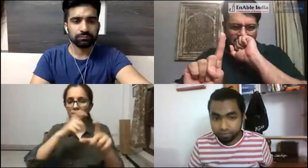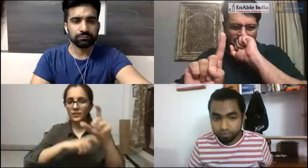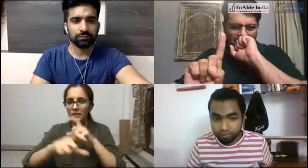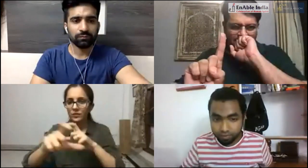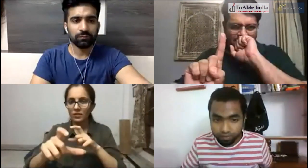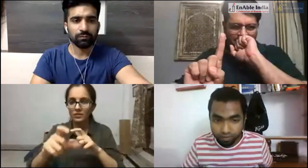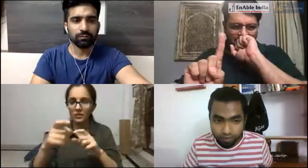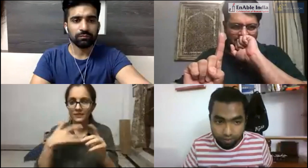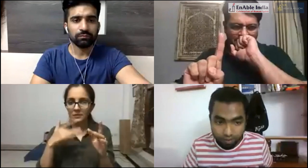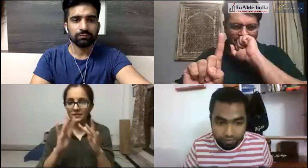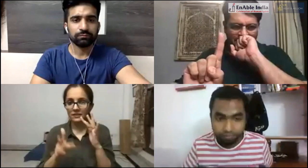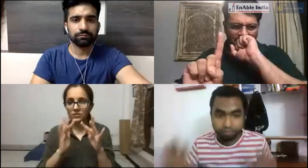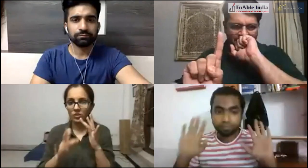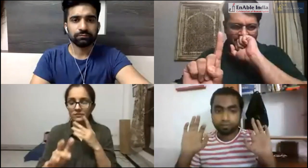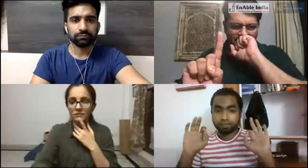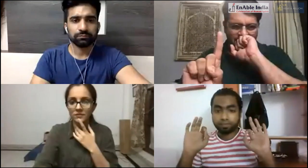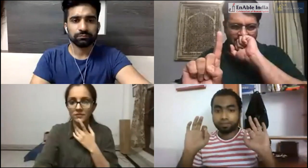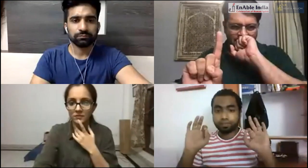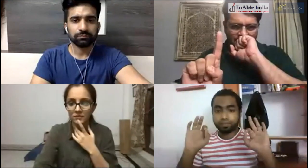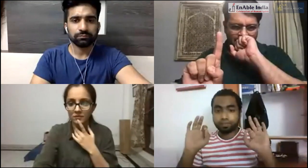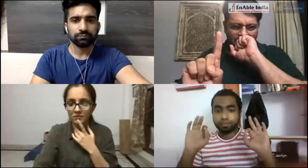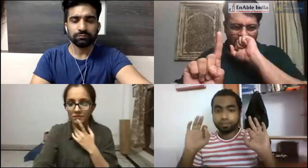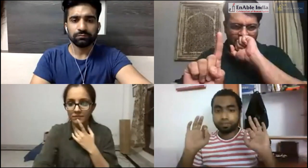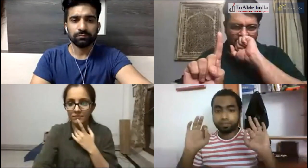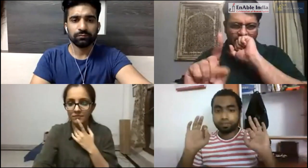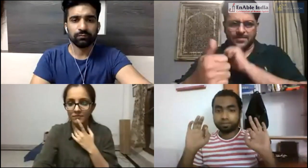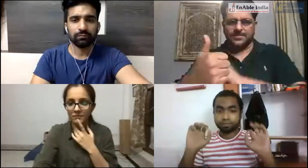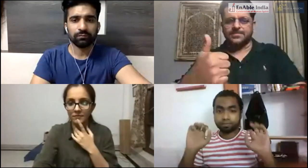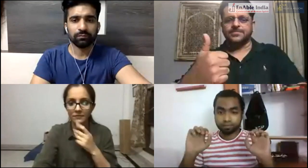Manisha, can you take over? I think my internet's gone. Yeah.